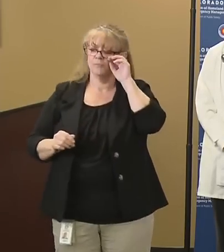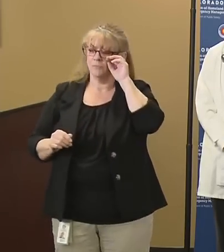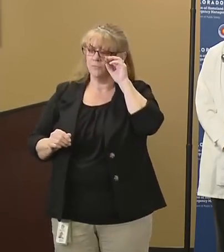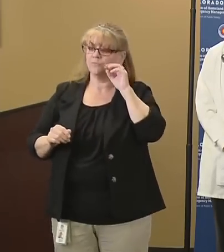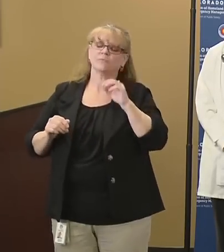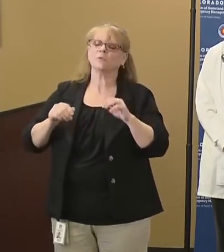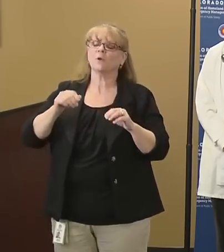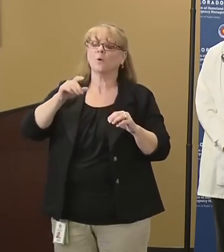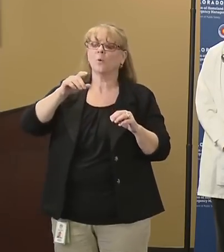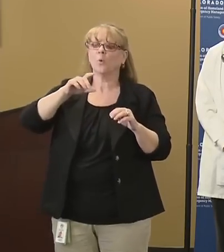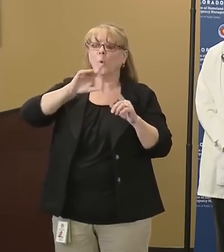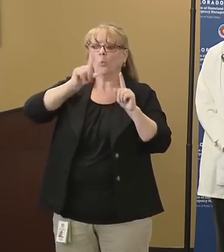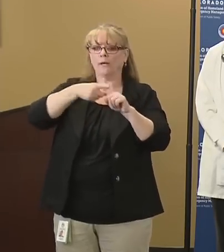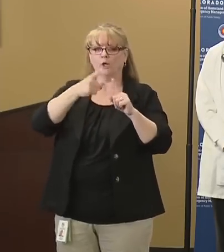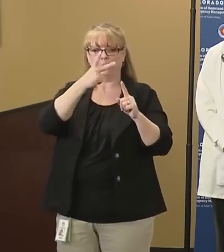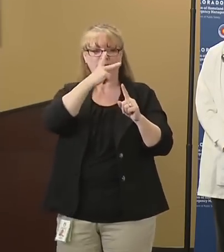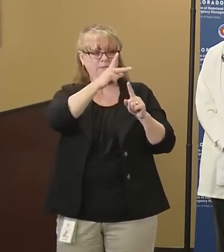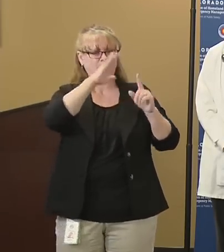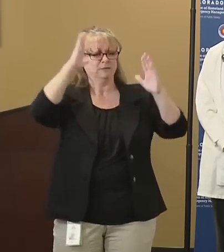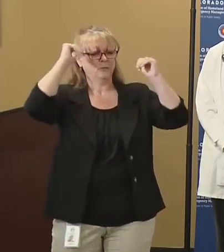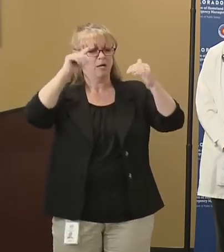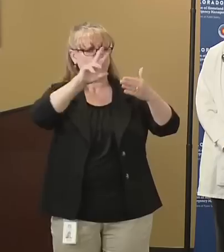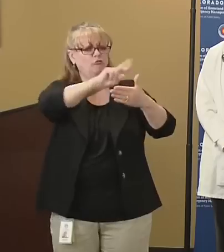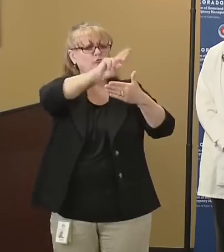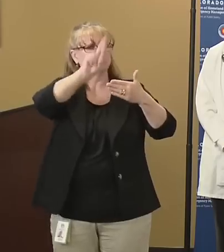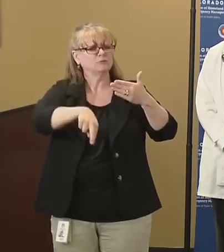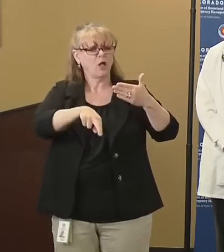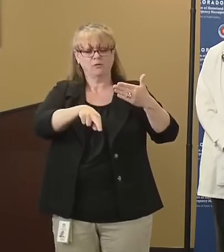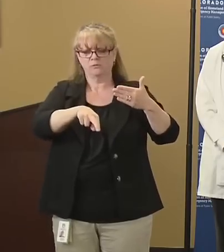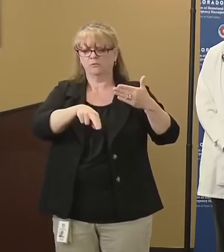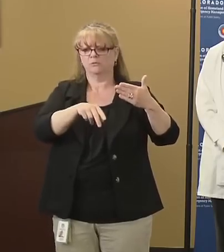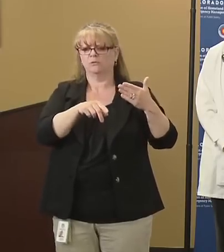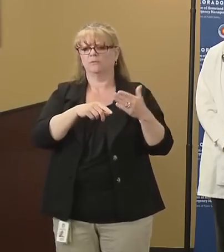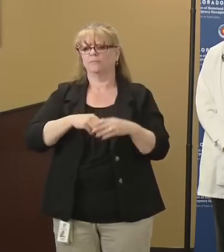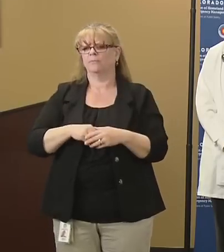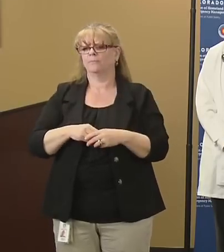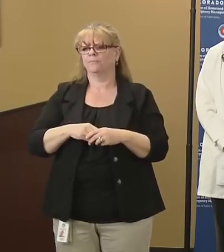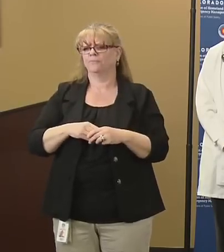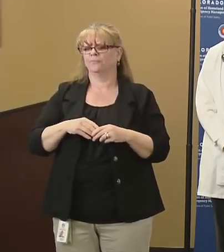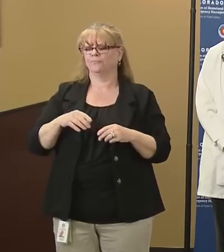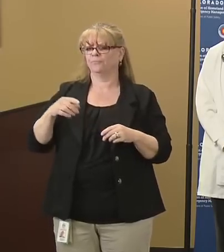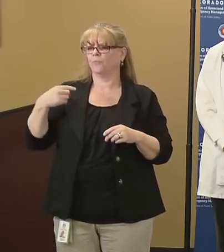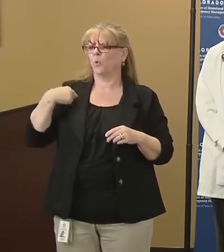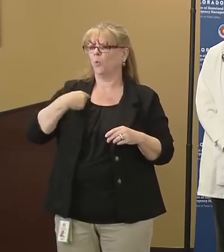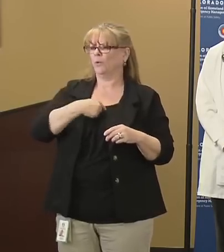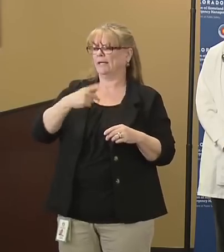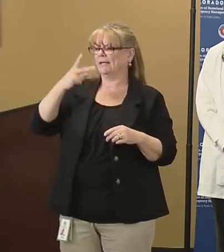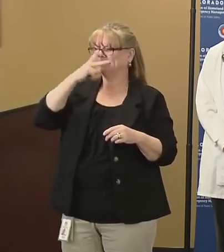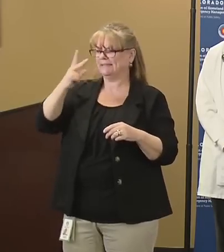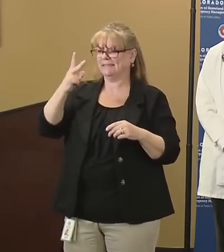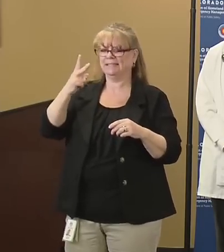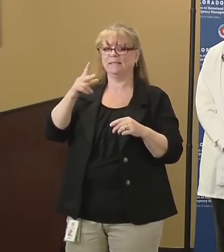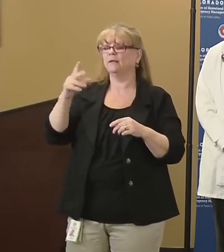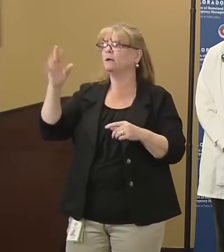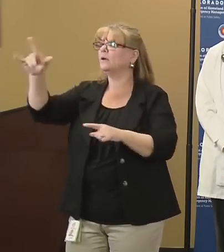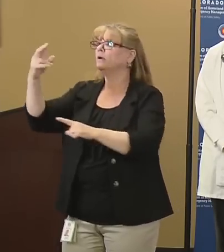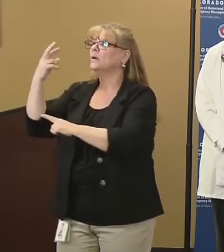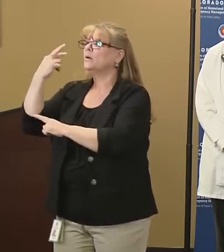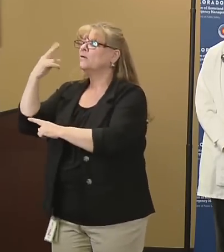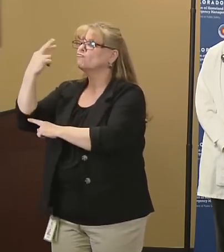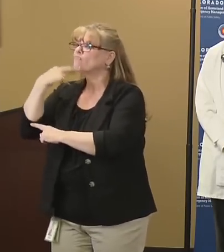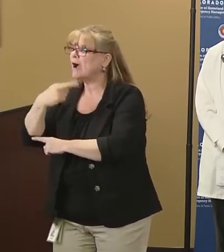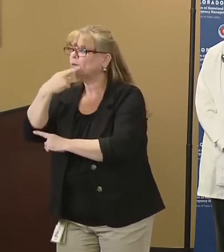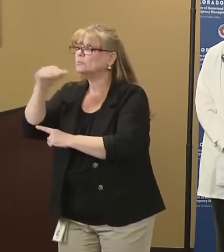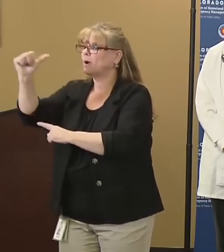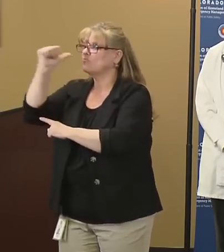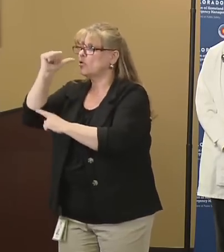likely seeing now is the impact of the closure of bars and restaurants. That has just rolled on in the last day or two, meaning the social